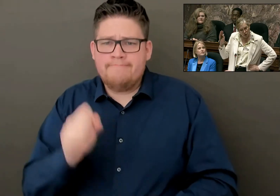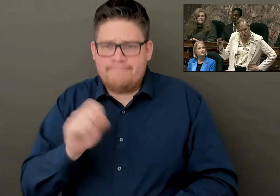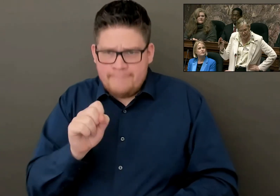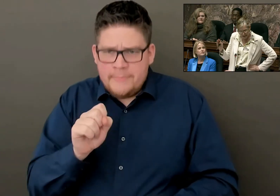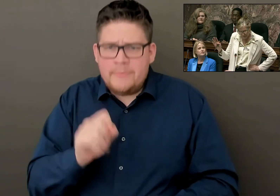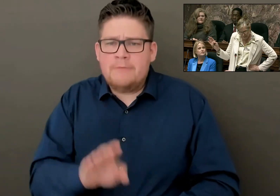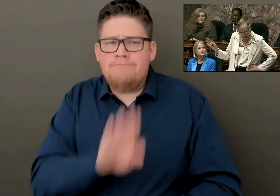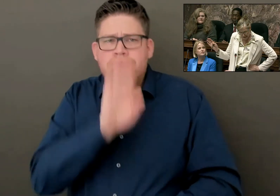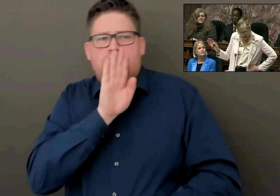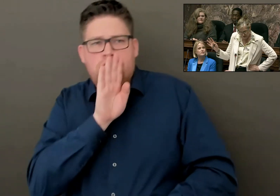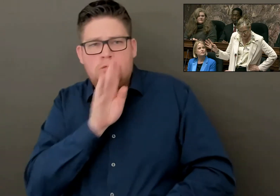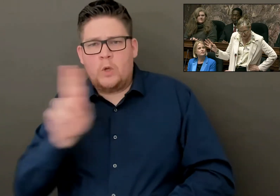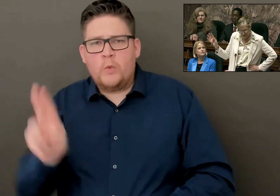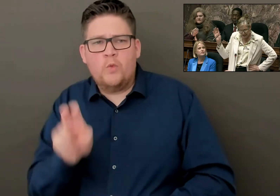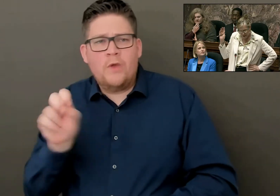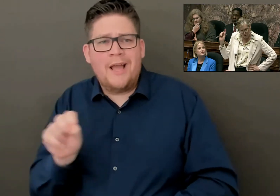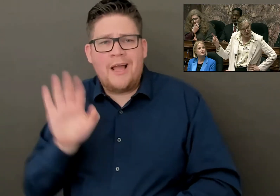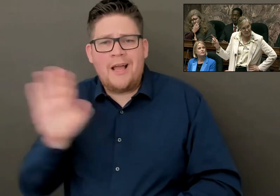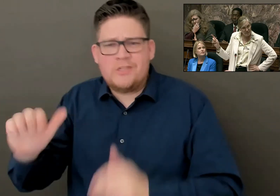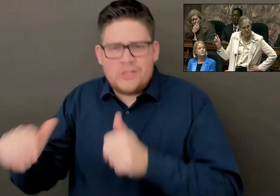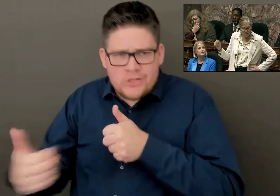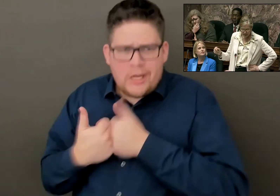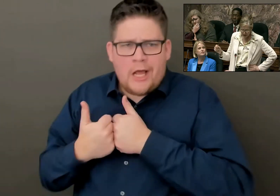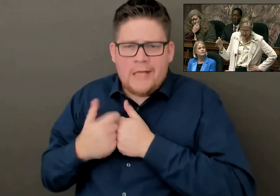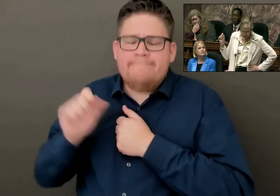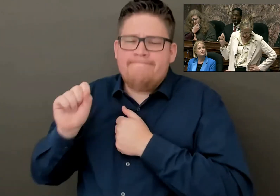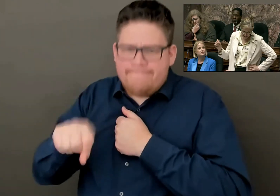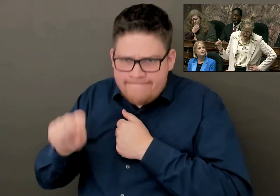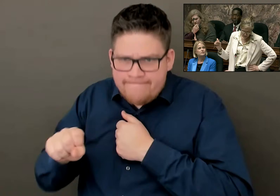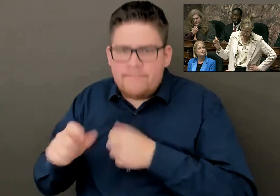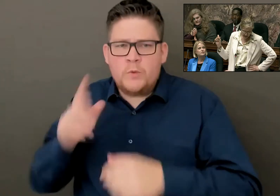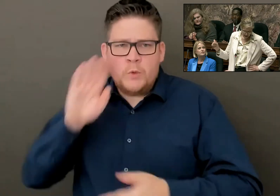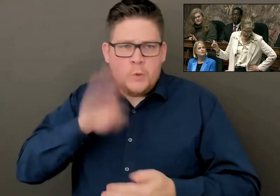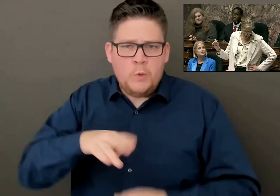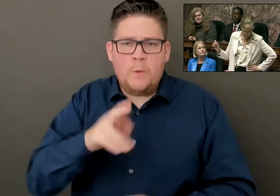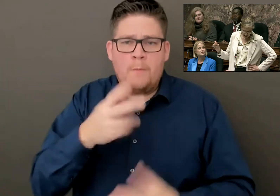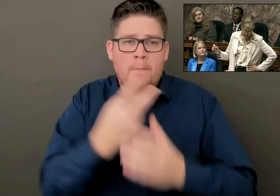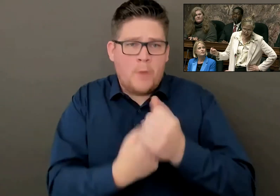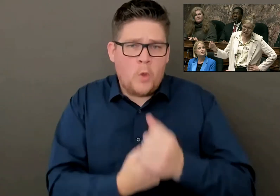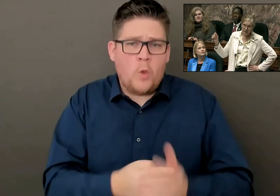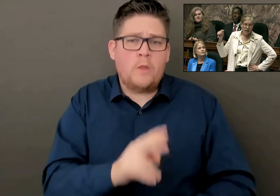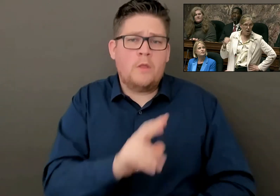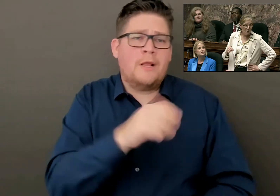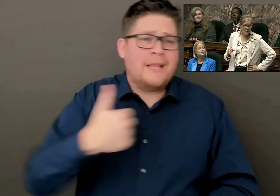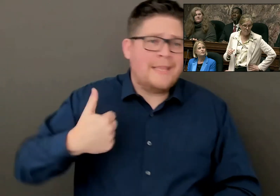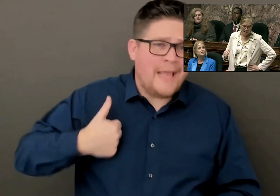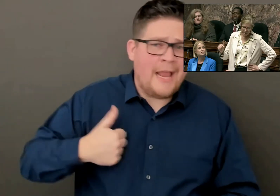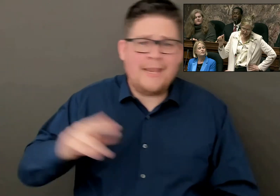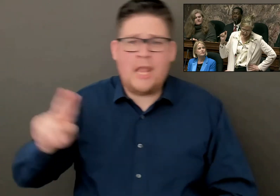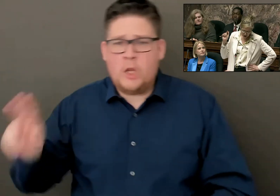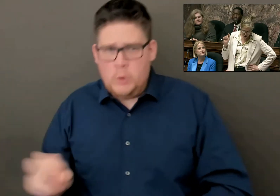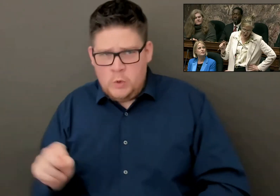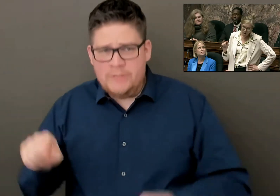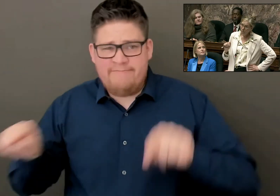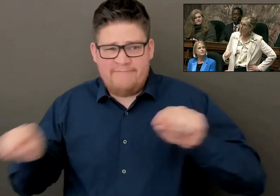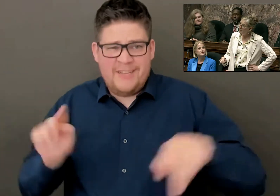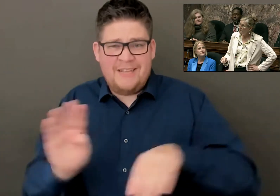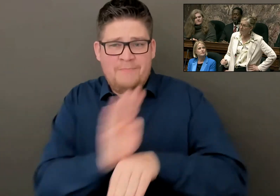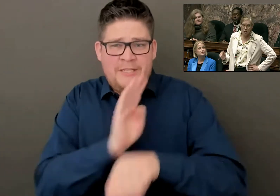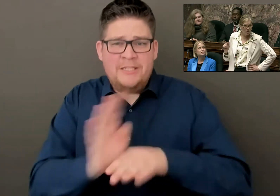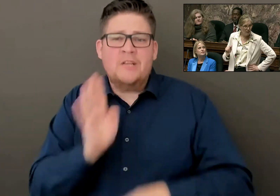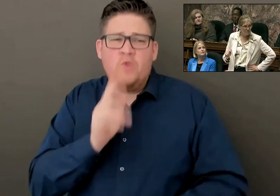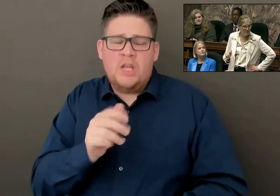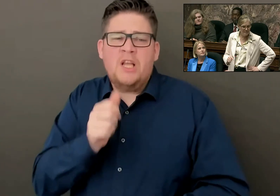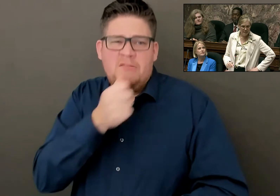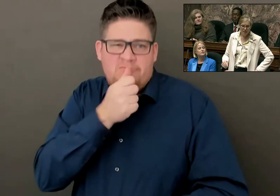be hurt deeply by the tariffs and these threats that are coming as economic challenges we're facing. Our government is standing strong,